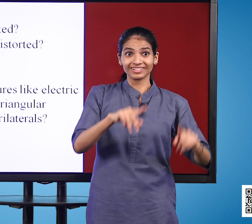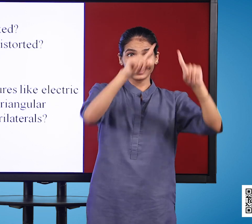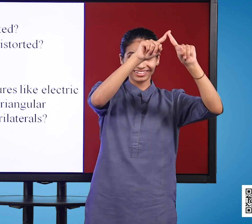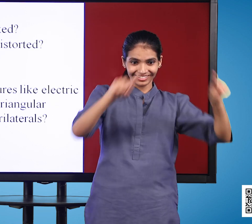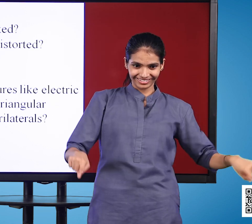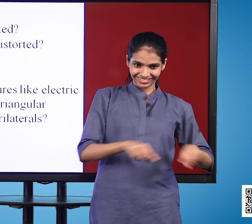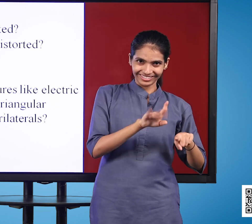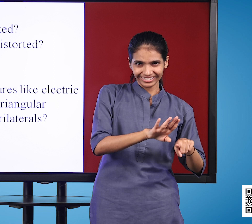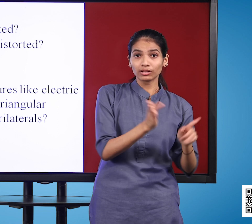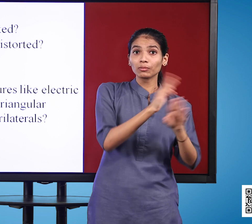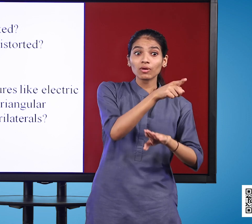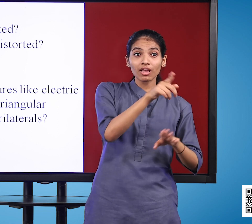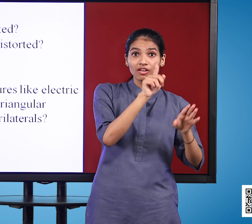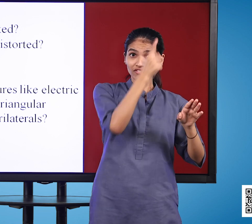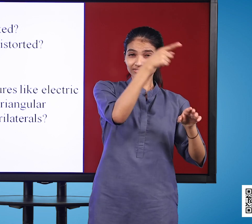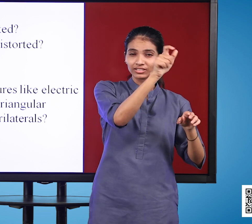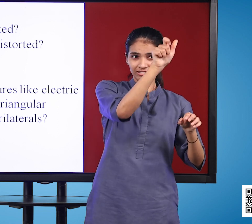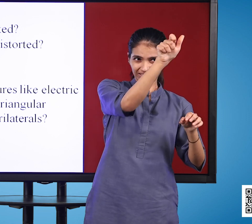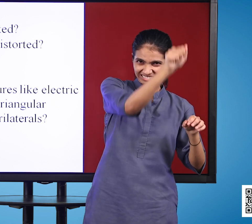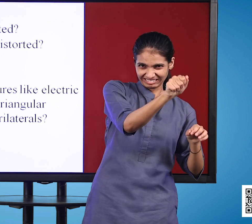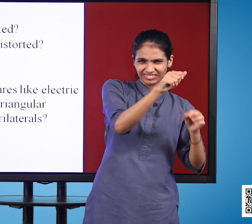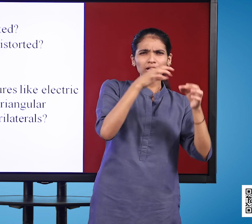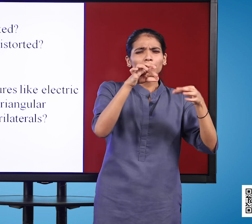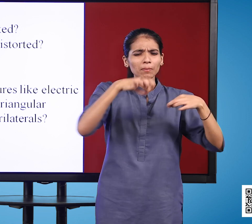Is the triangle distorted?